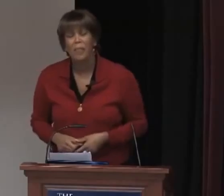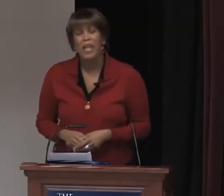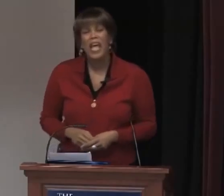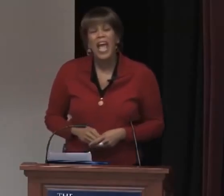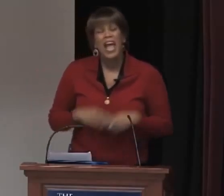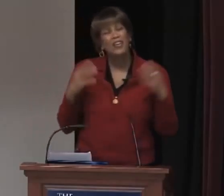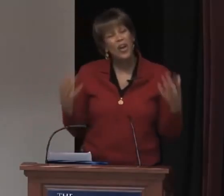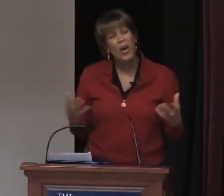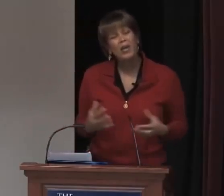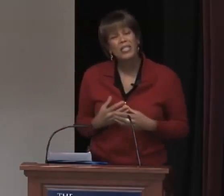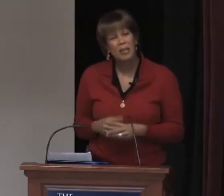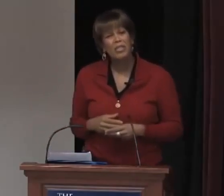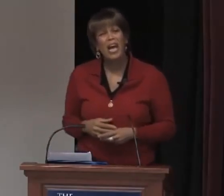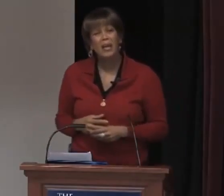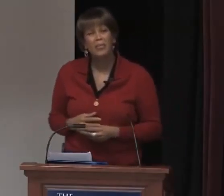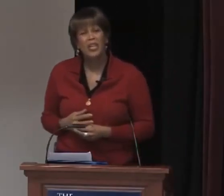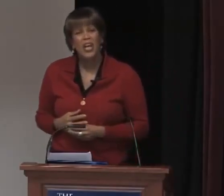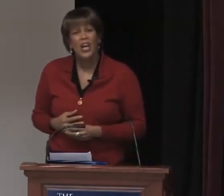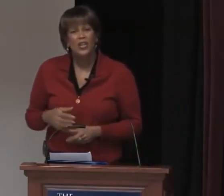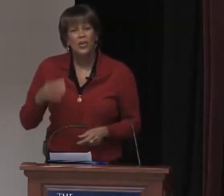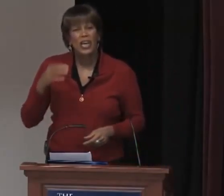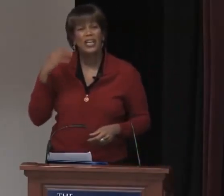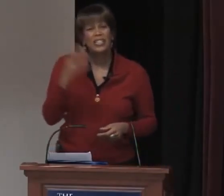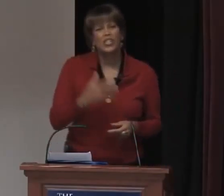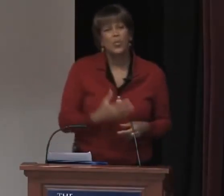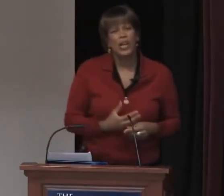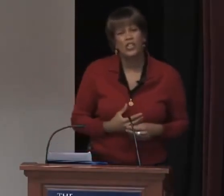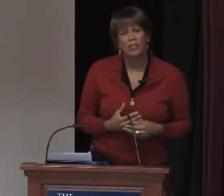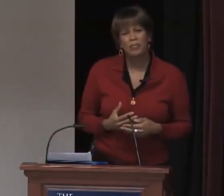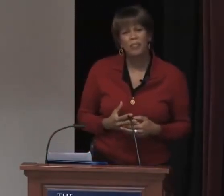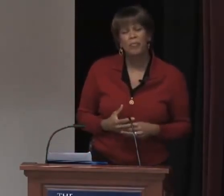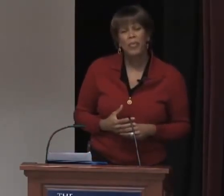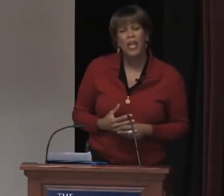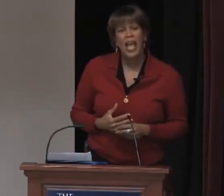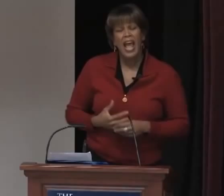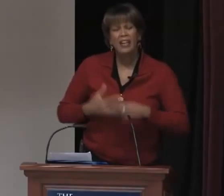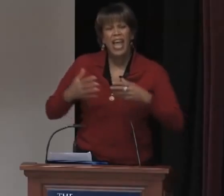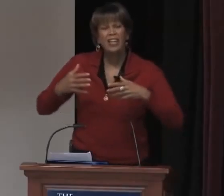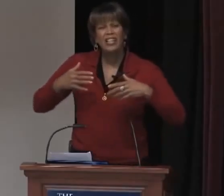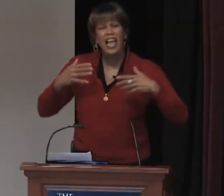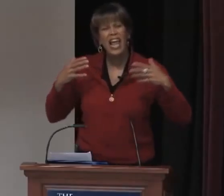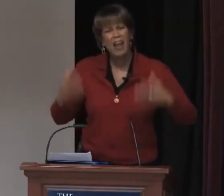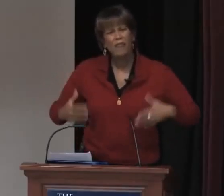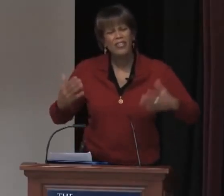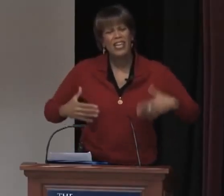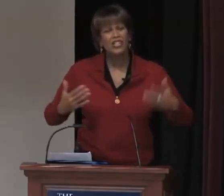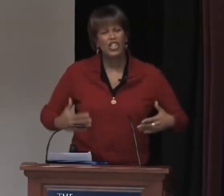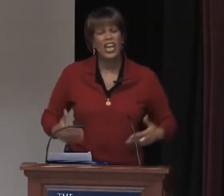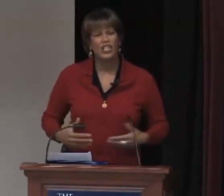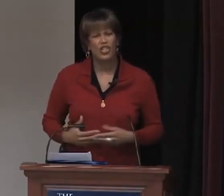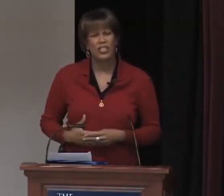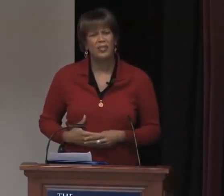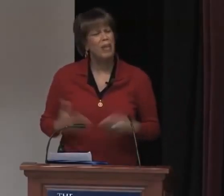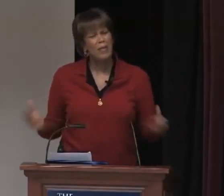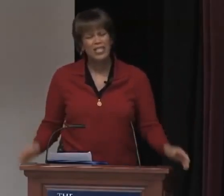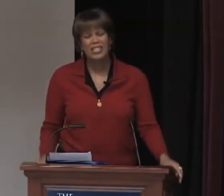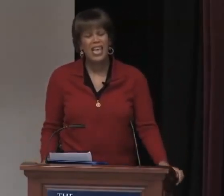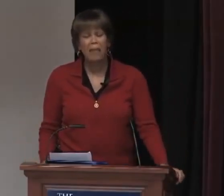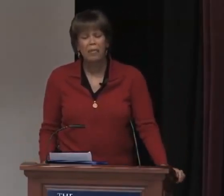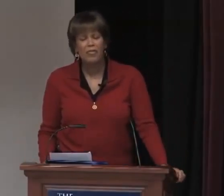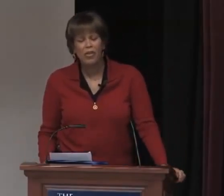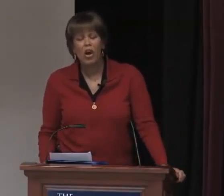shooting. And you know how sometimes you're in a situation and everything changes? Maybe